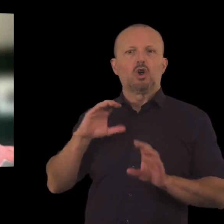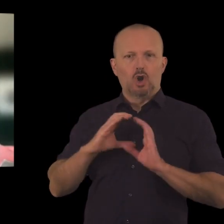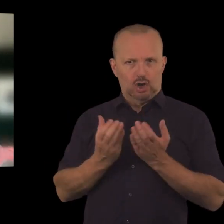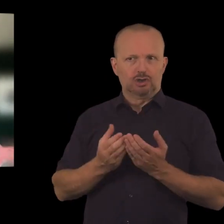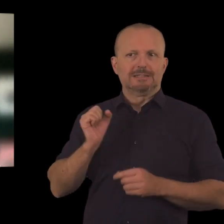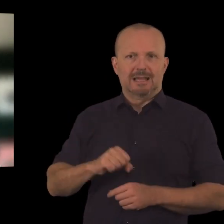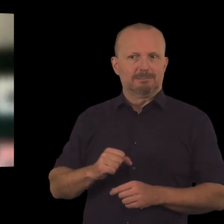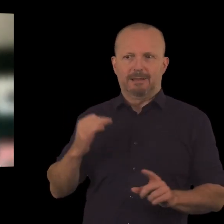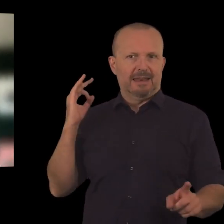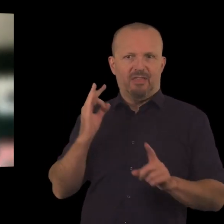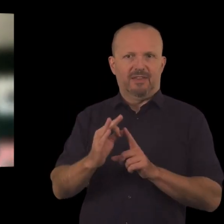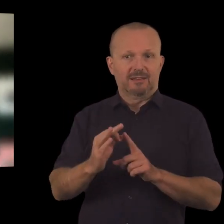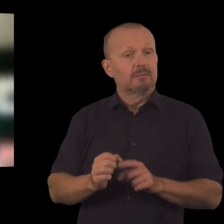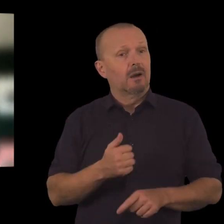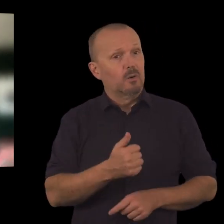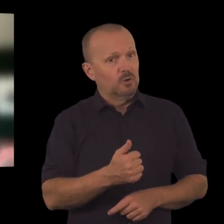well, right?